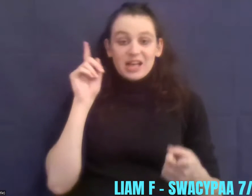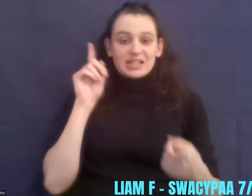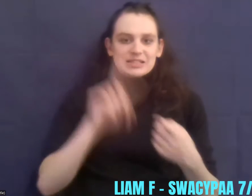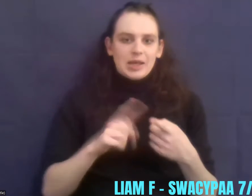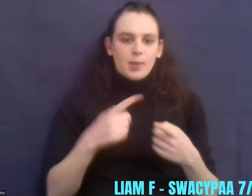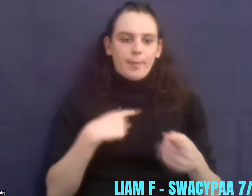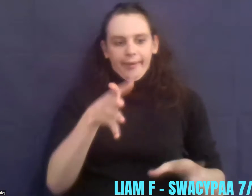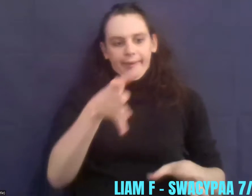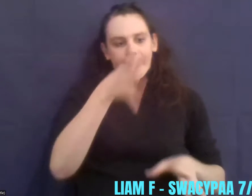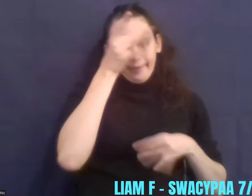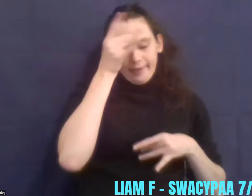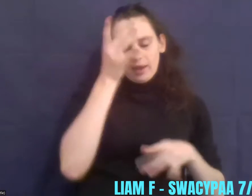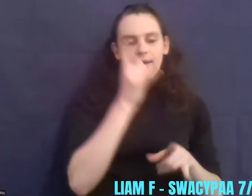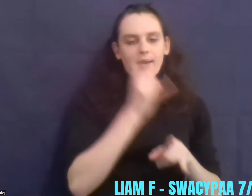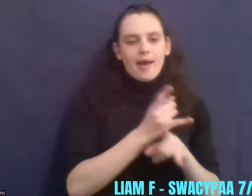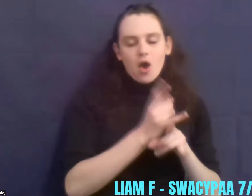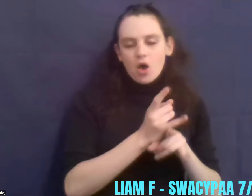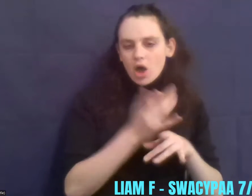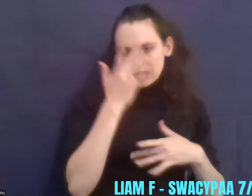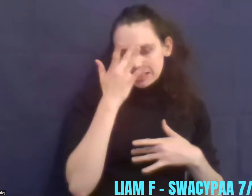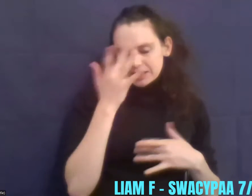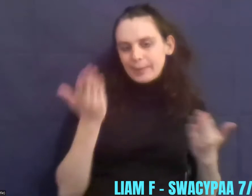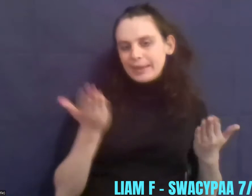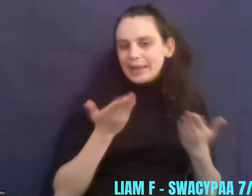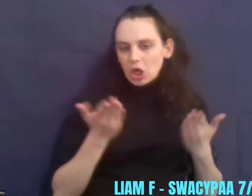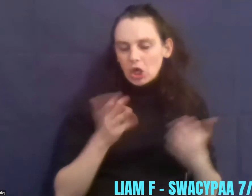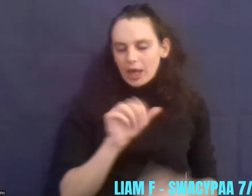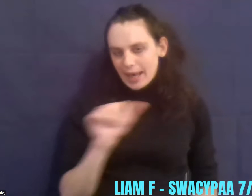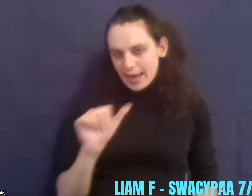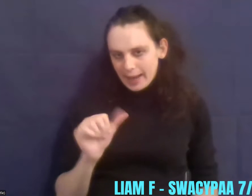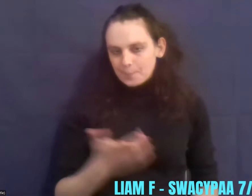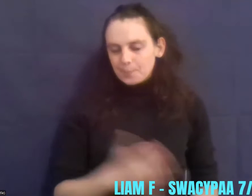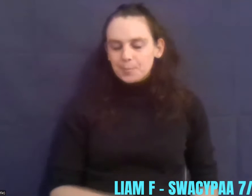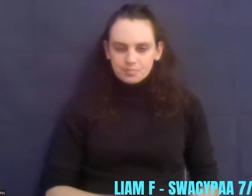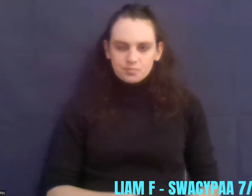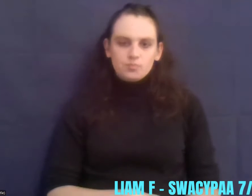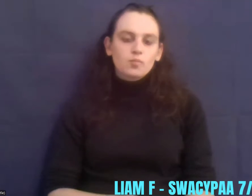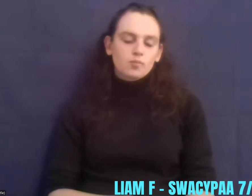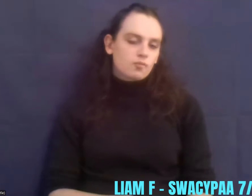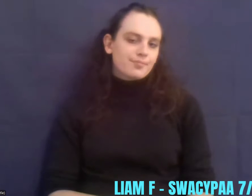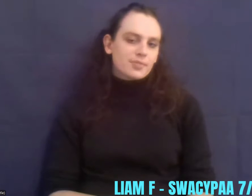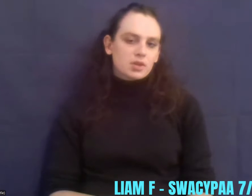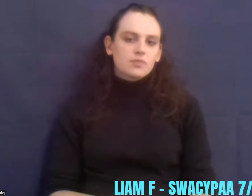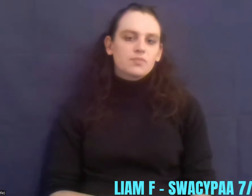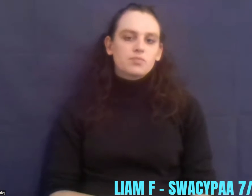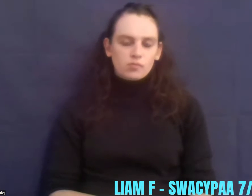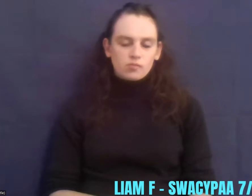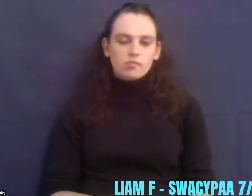alcoholism here in the rooms of AA. So, um, yeah,